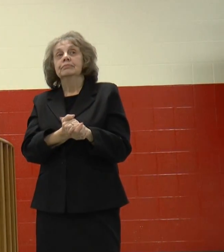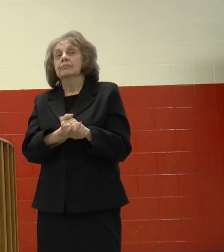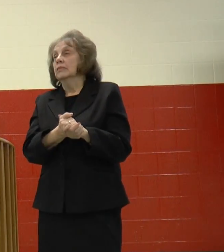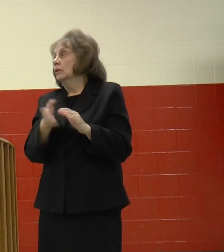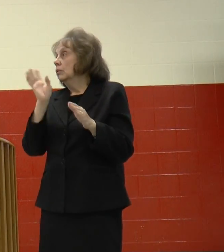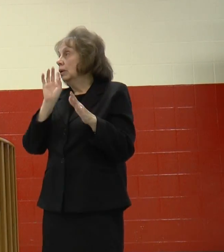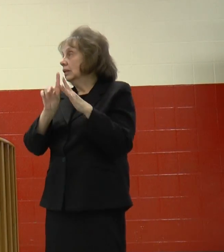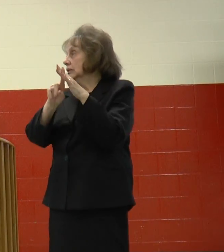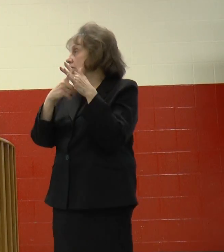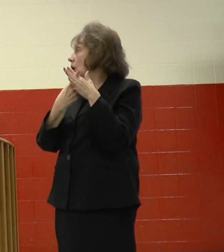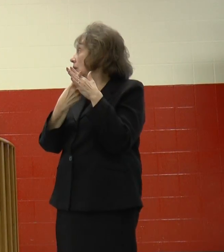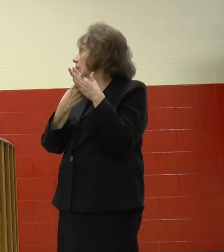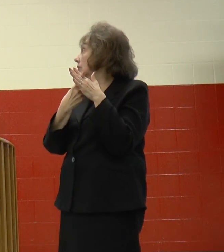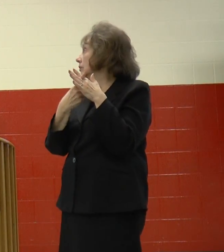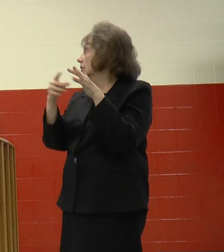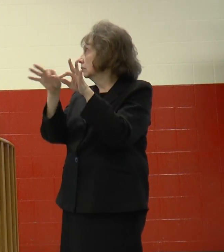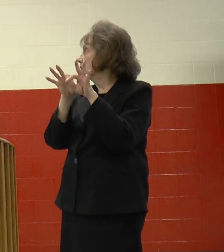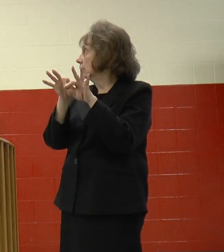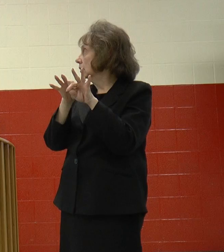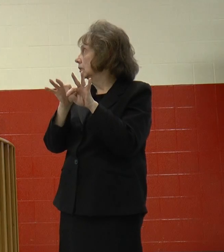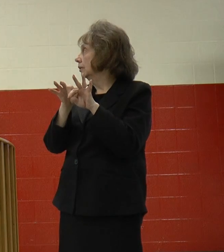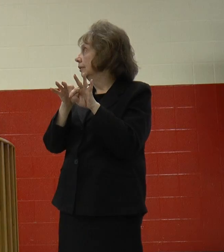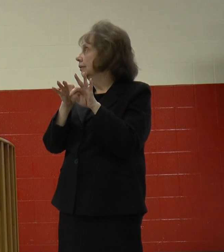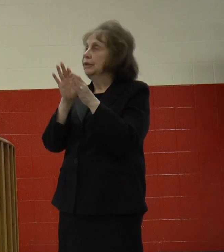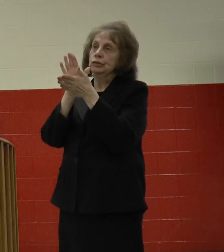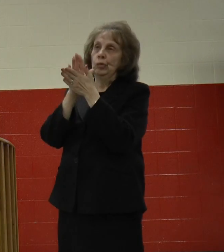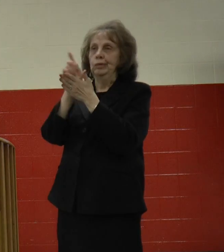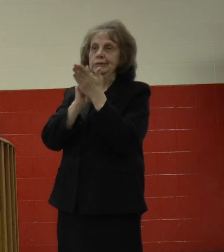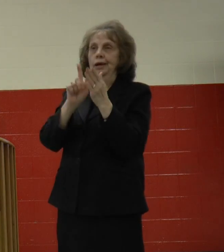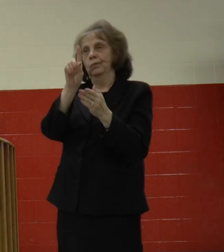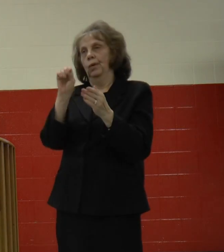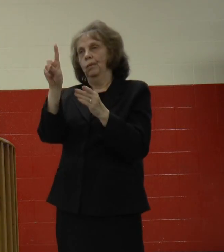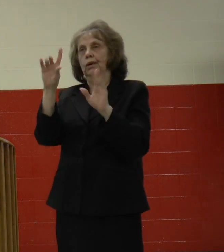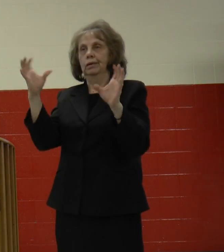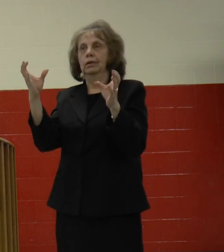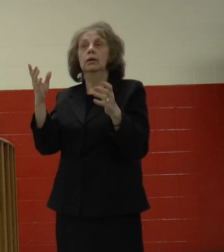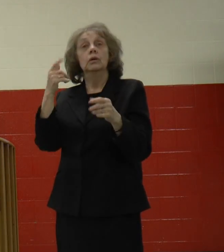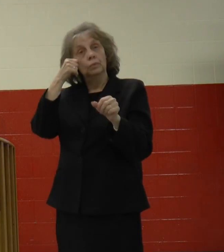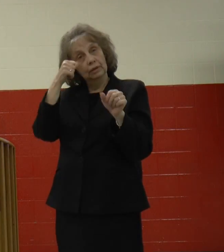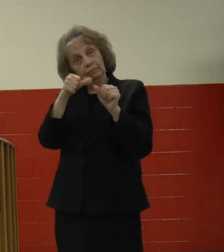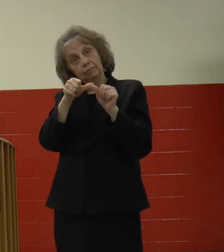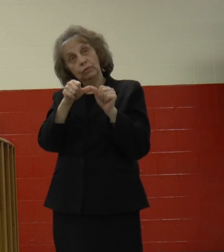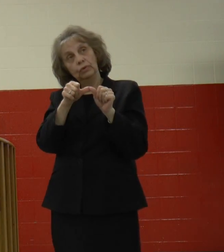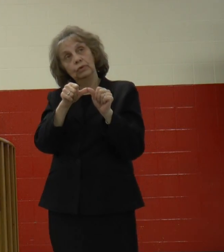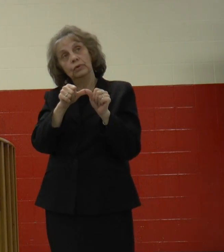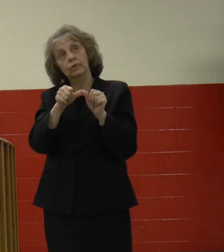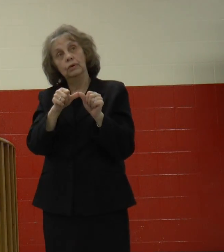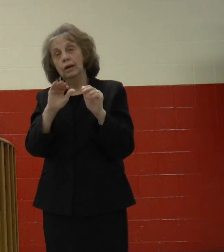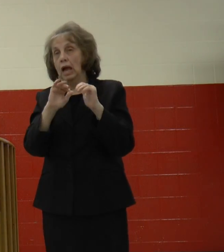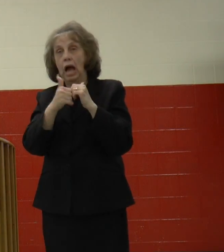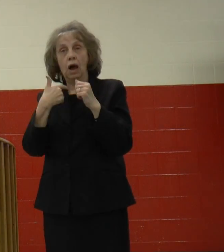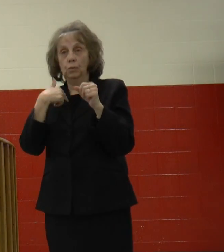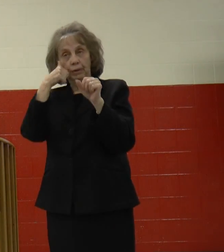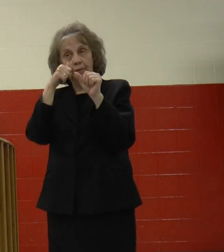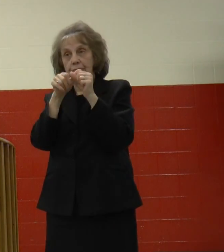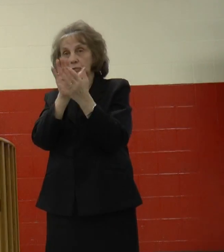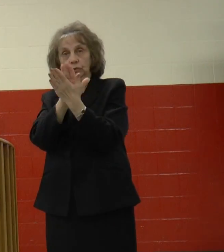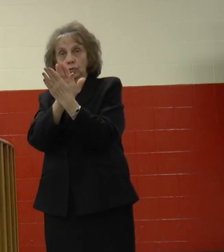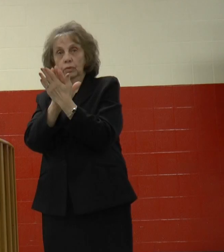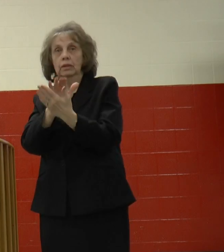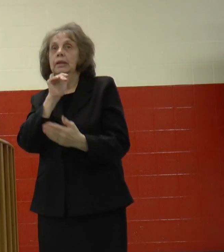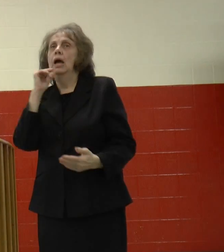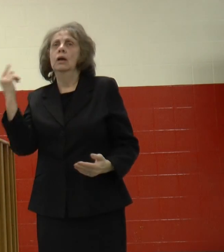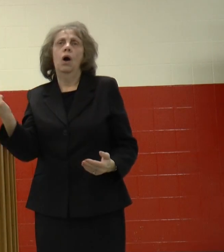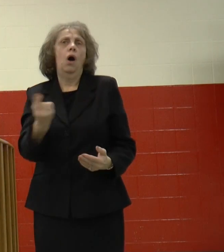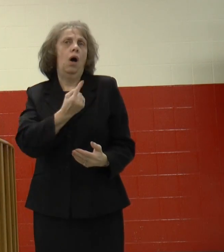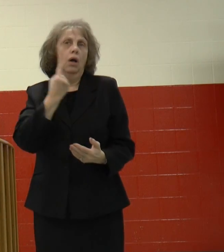to start by going over School Design 101. And what I mean by that is I want us to remember that the way we remember school is not always the